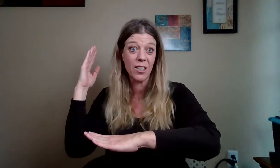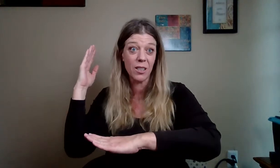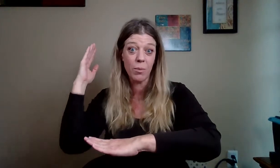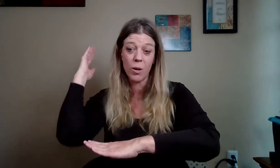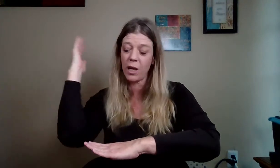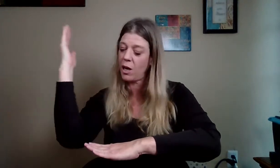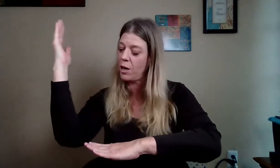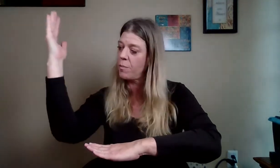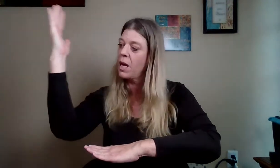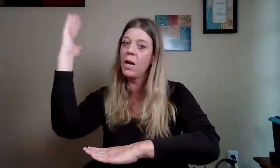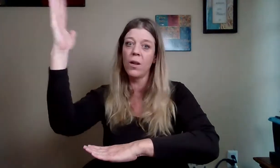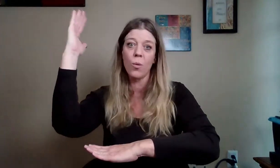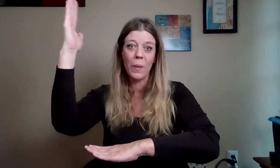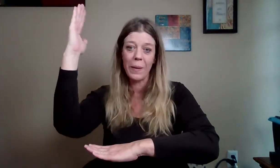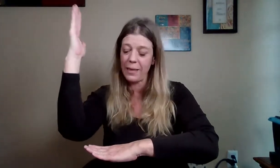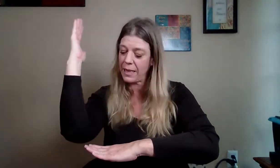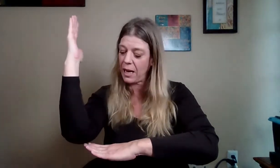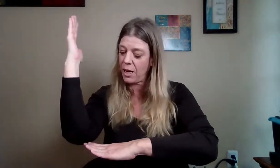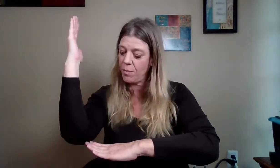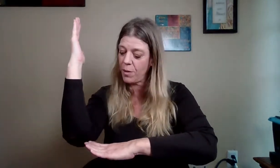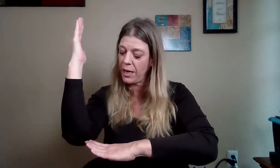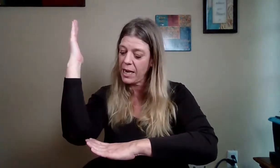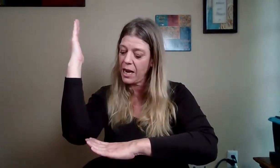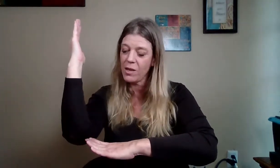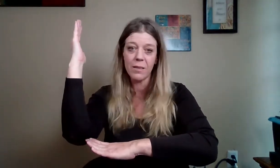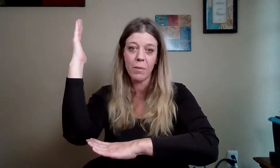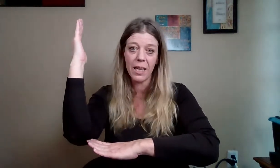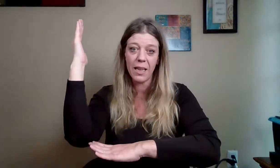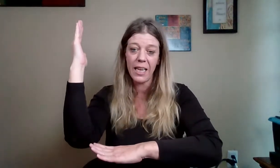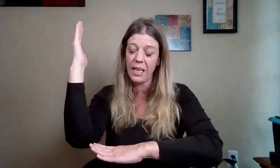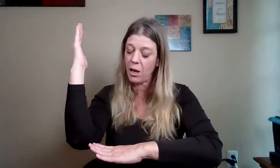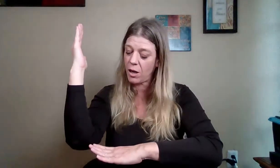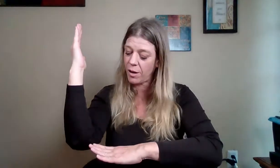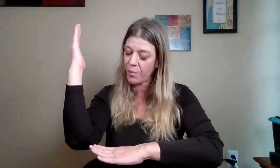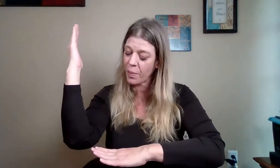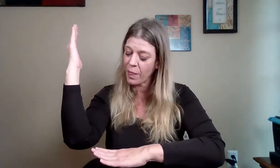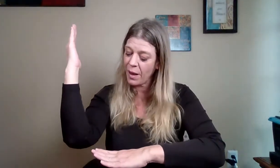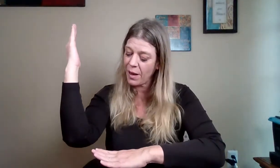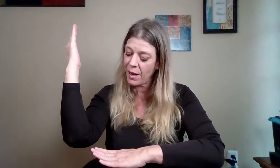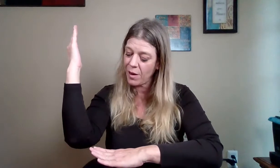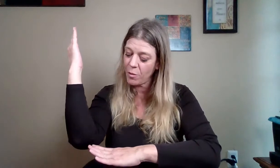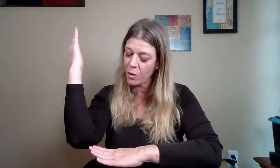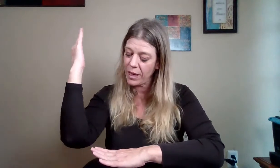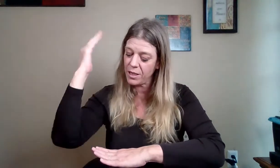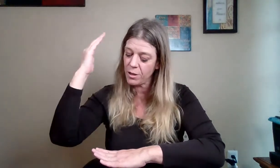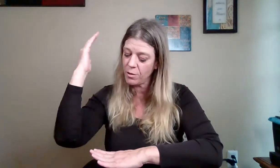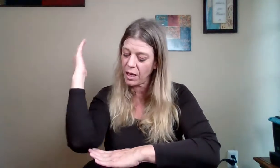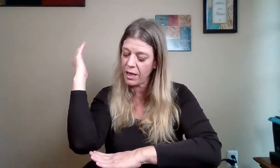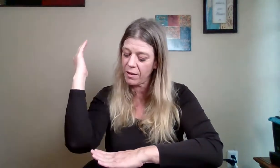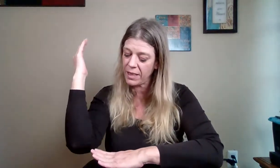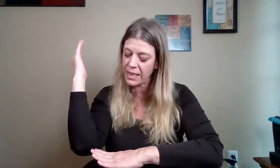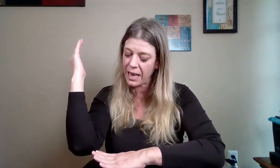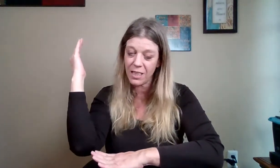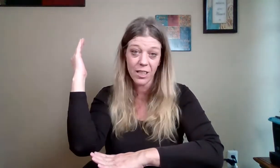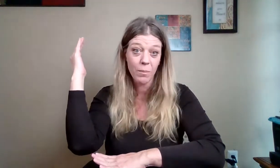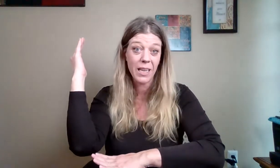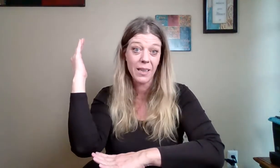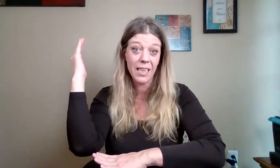your support arm. The one that's up right now is my lead arm. And I'm going to kind of attach my